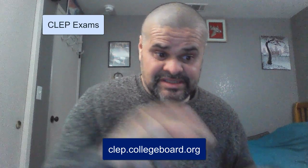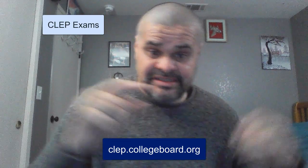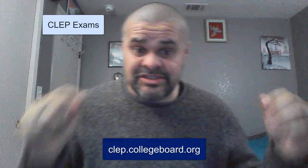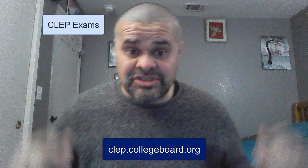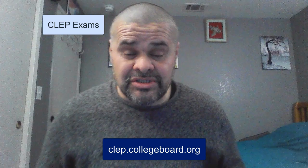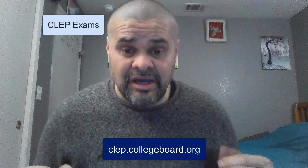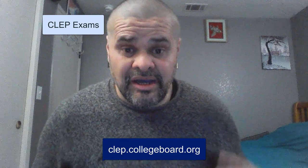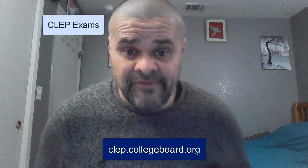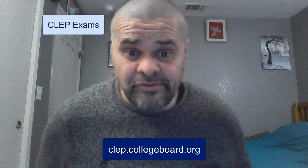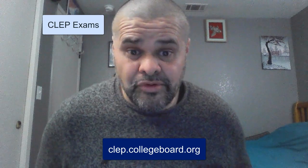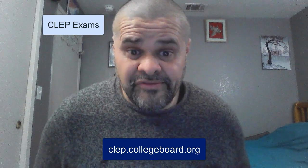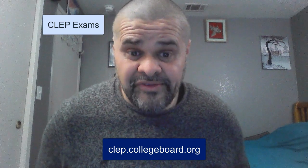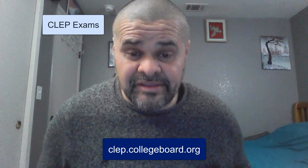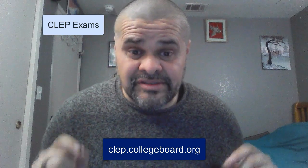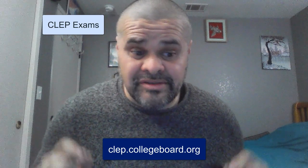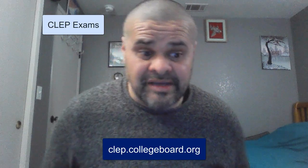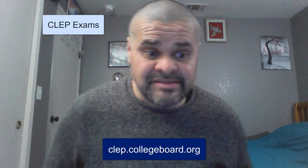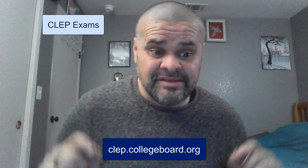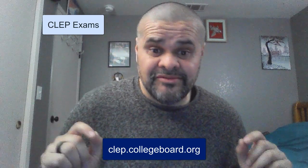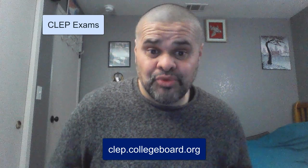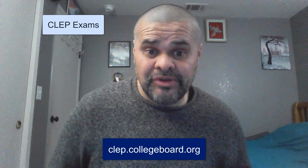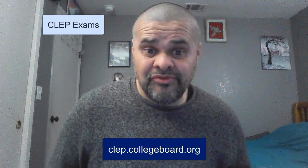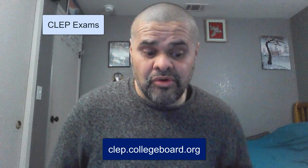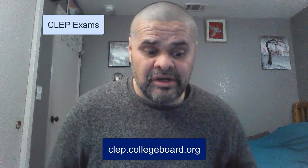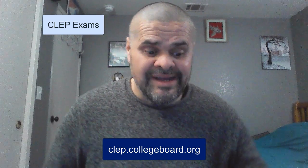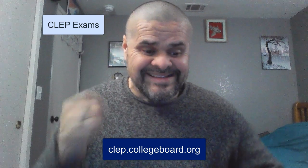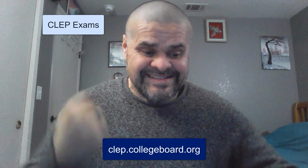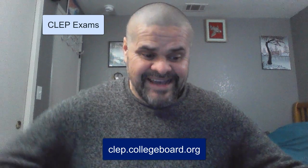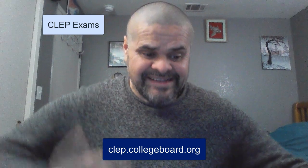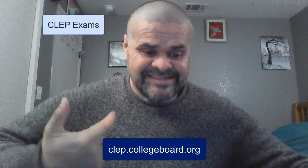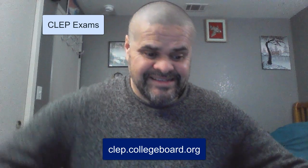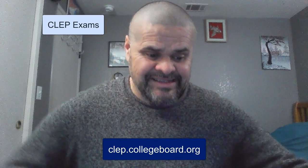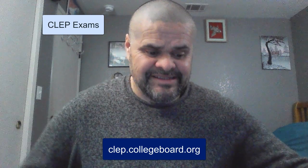is February 5th, 2024, Sac State